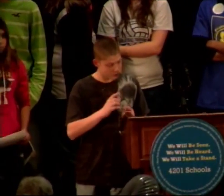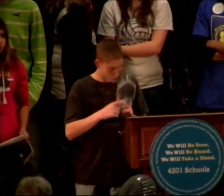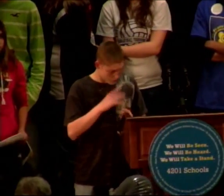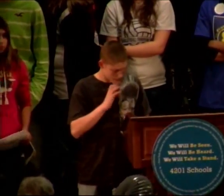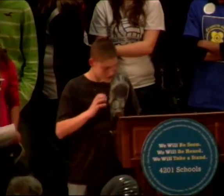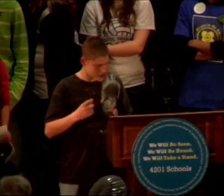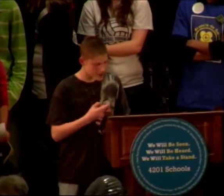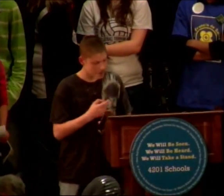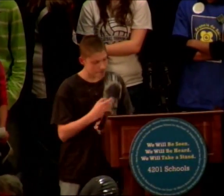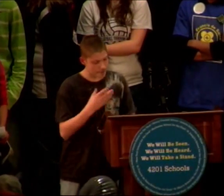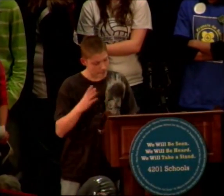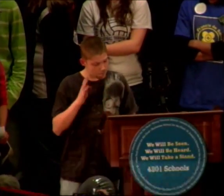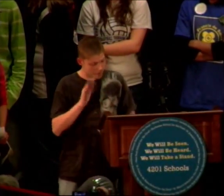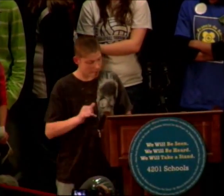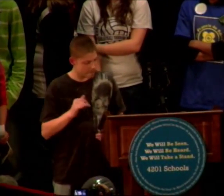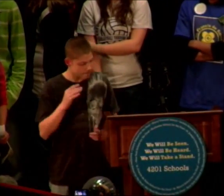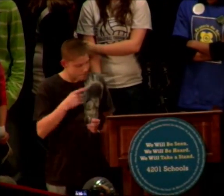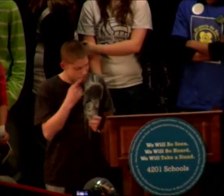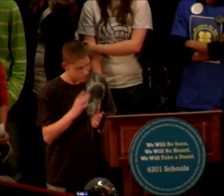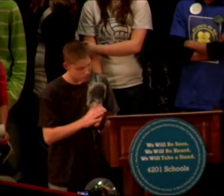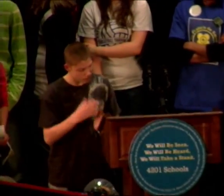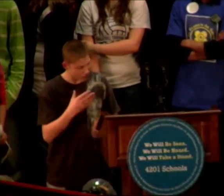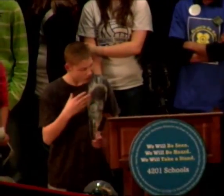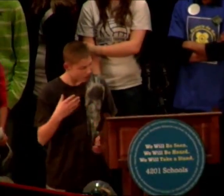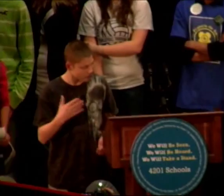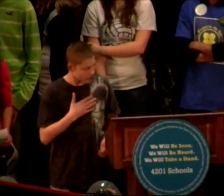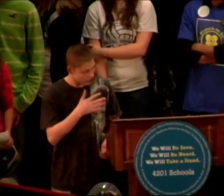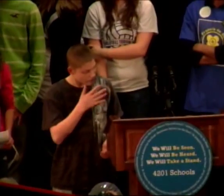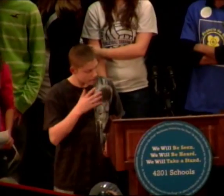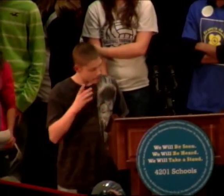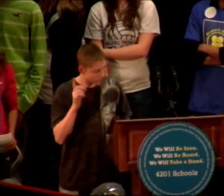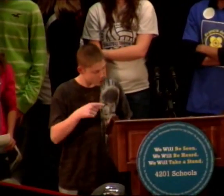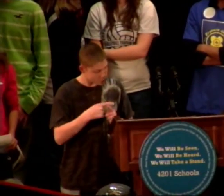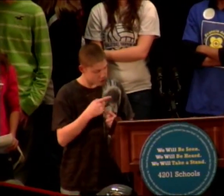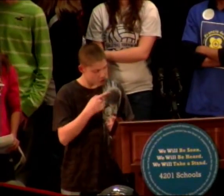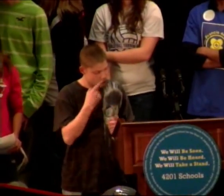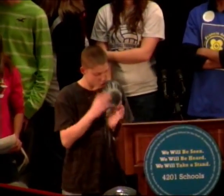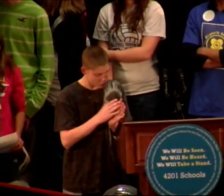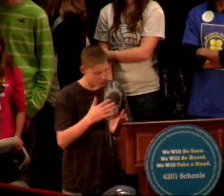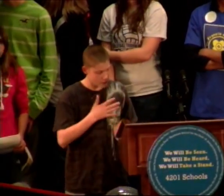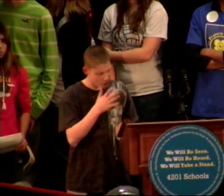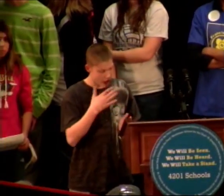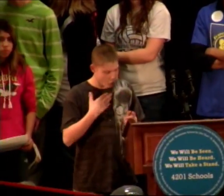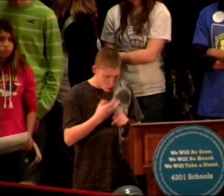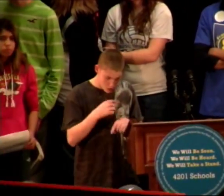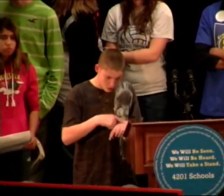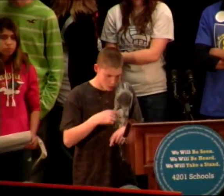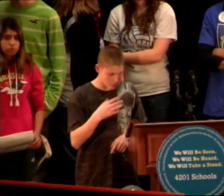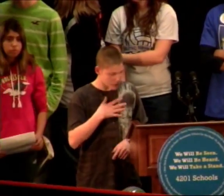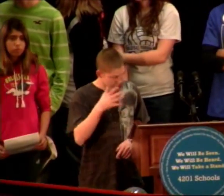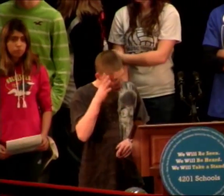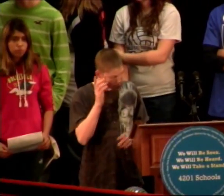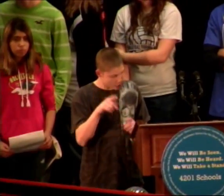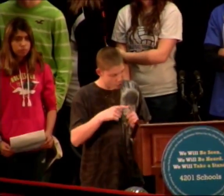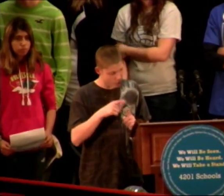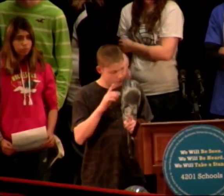I don't want to drop out. I want to be successful. And I don't want to be teased by children in public schools.